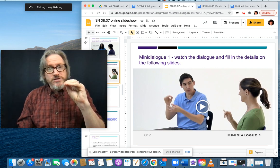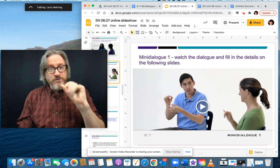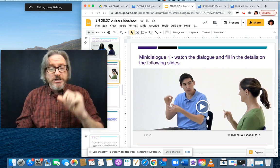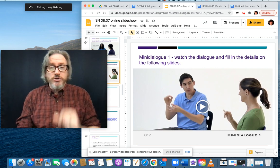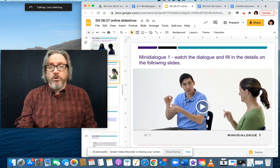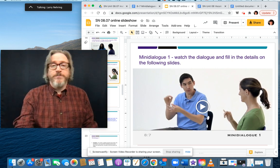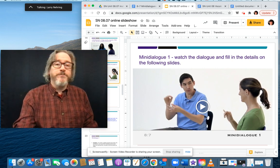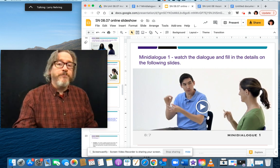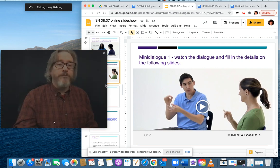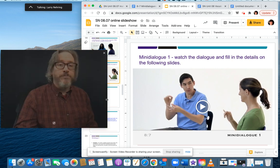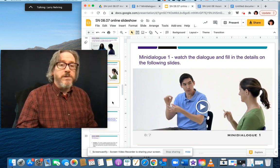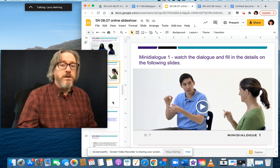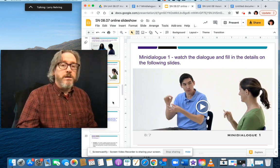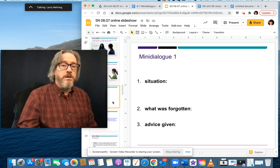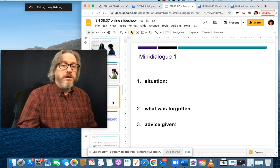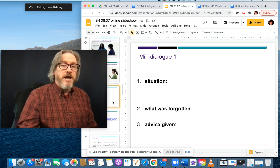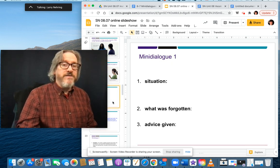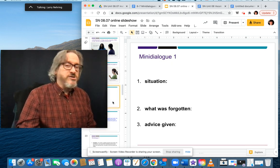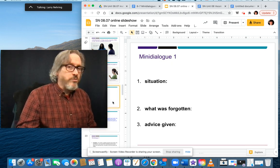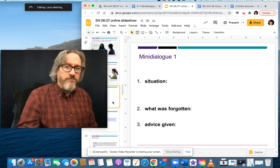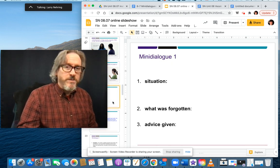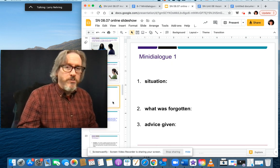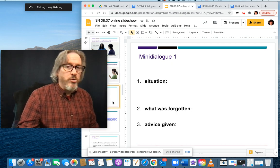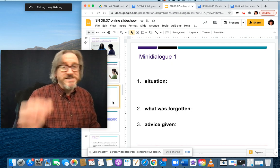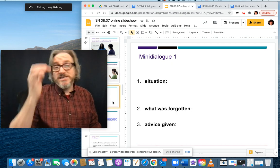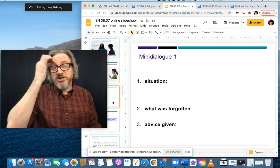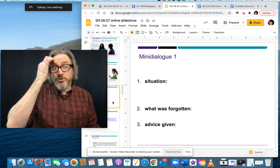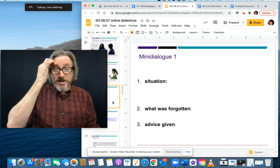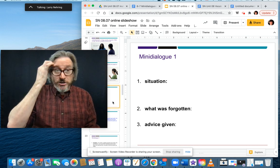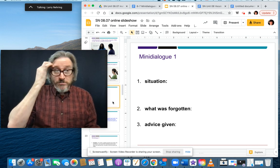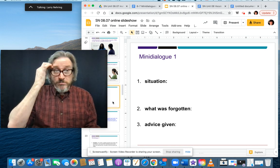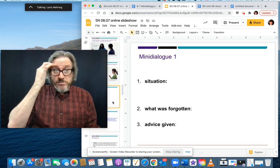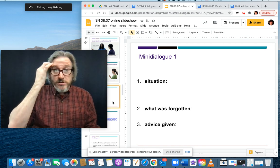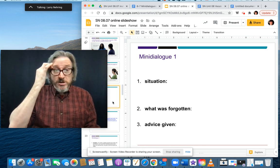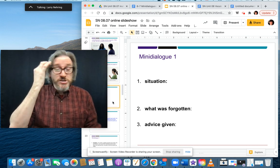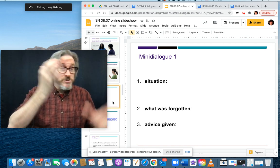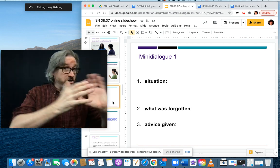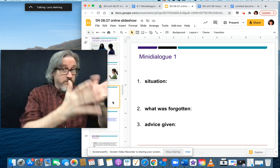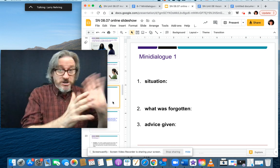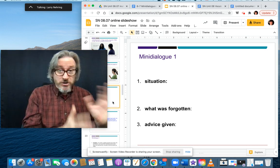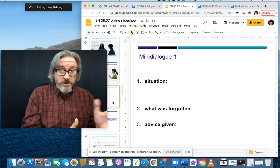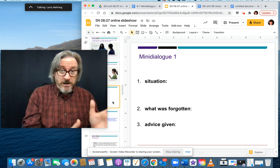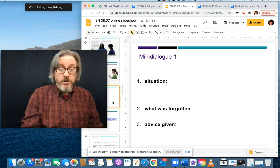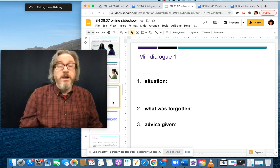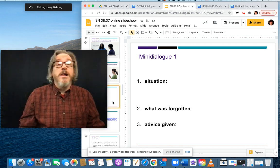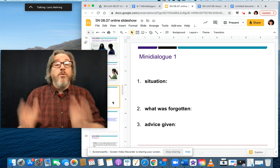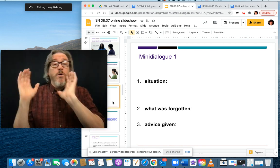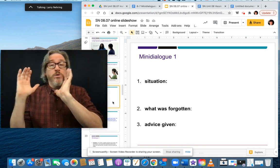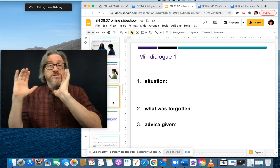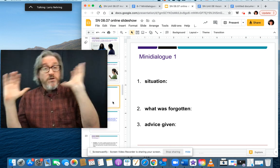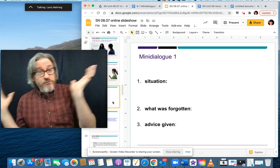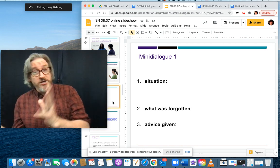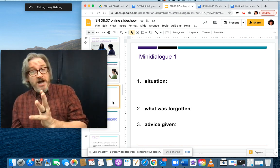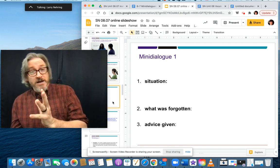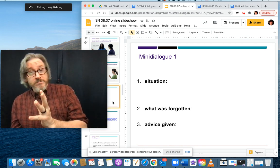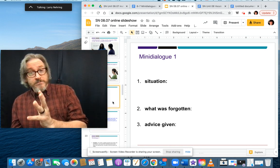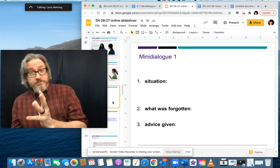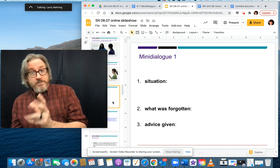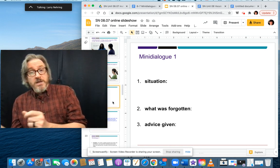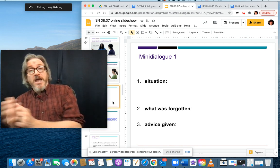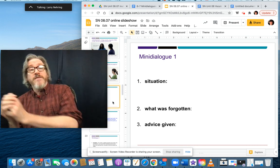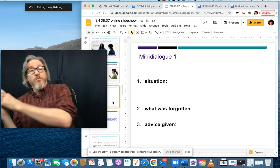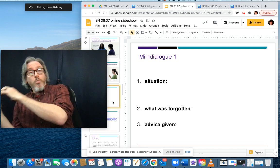questions for each one. And these are right from your book. What's the situation? So what's the information that you need? What was